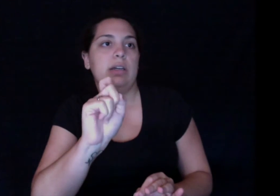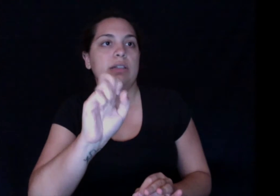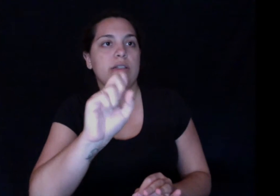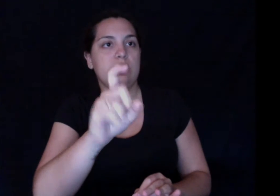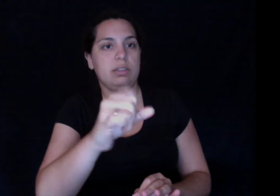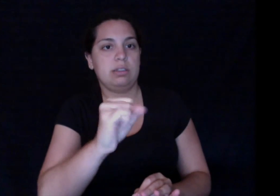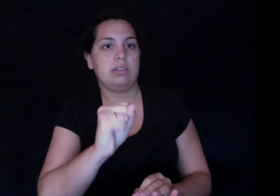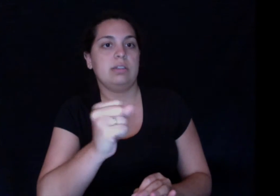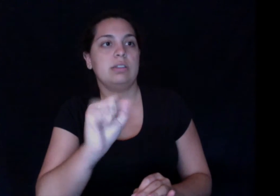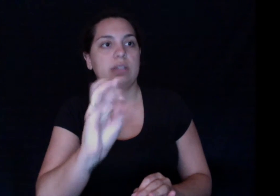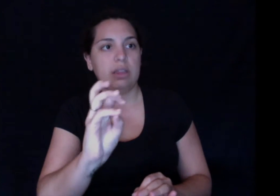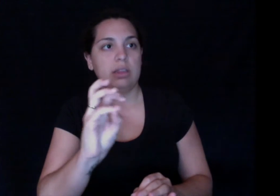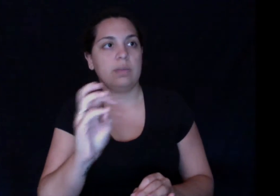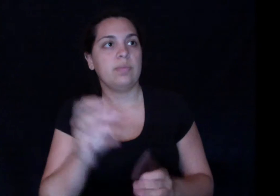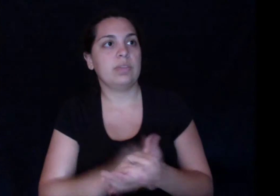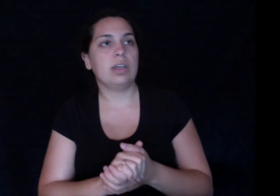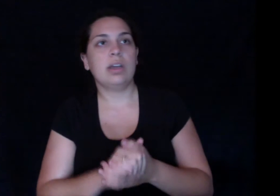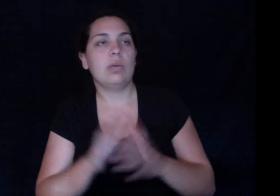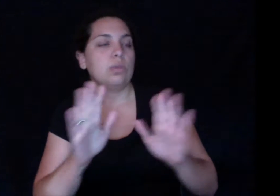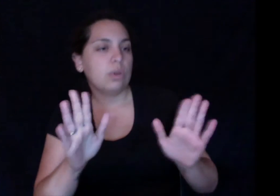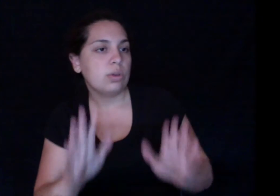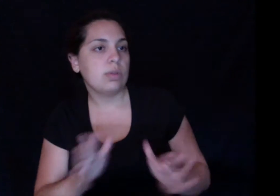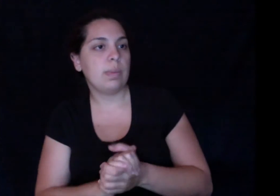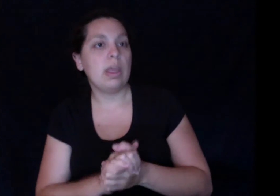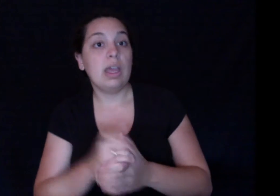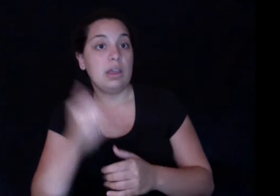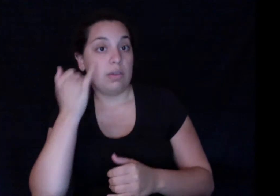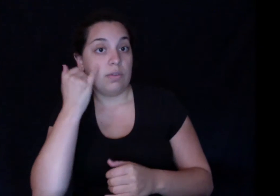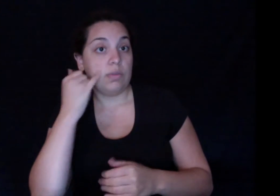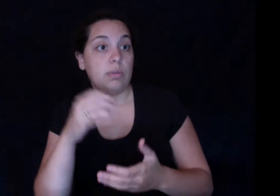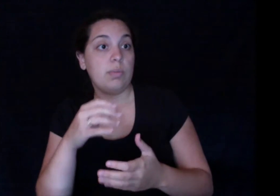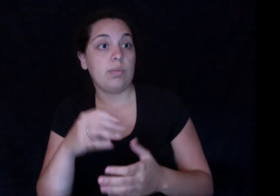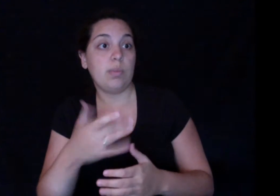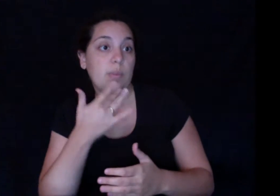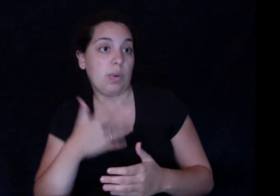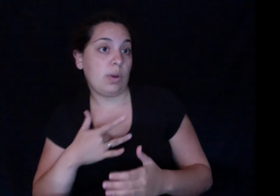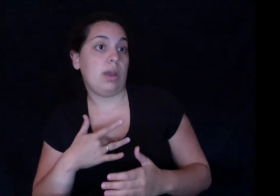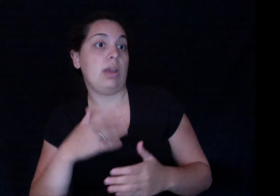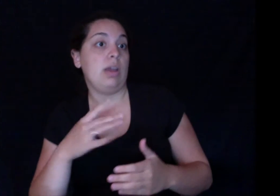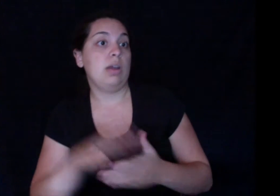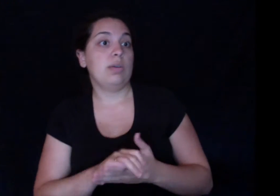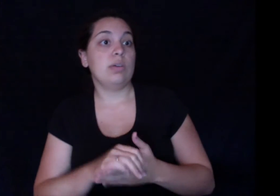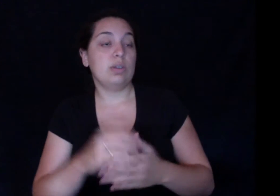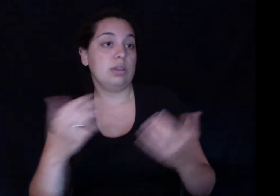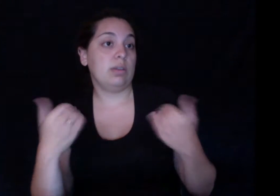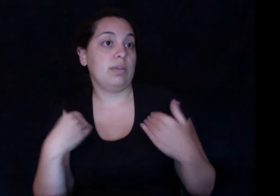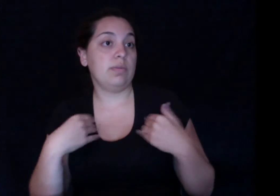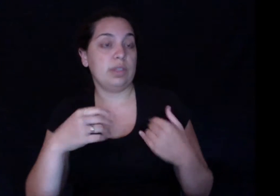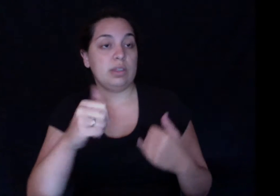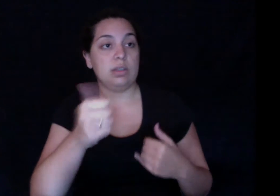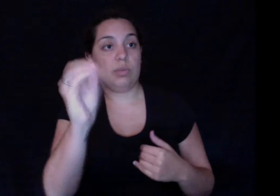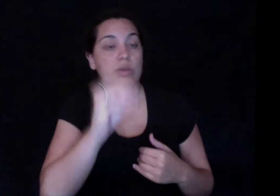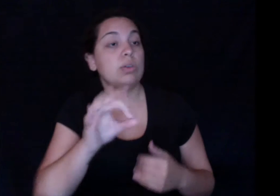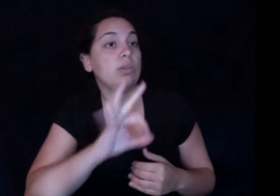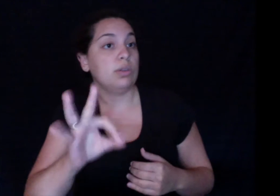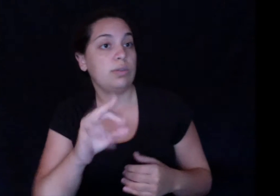This is not a very hard procedure, right? This is, I'm going to walk out of here with a cookie in my mouth and some soda or some juice. It's going to take